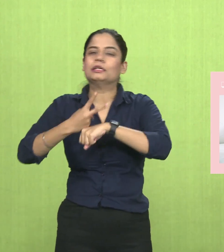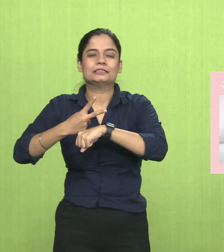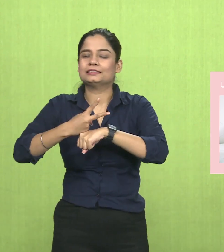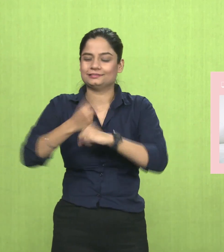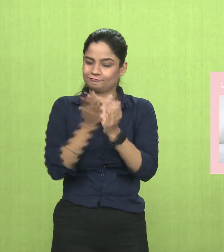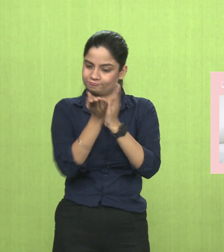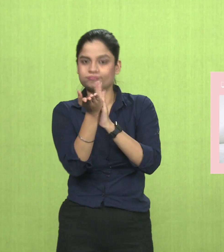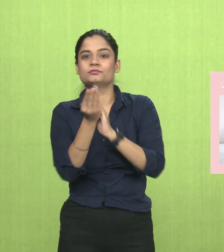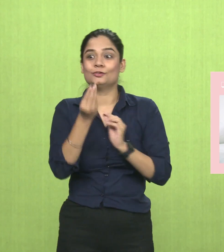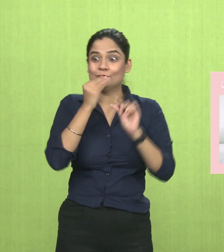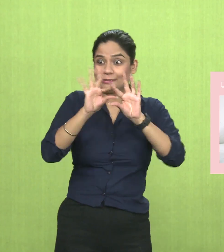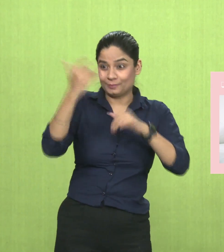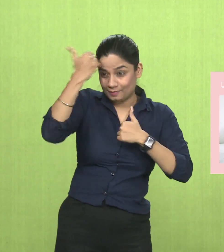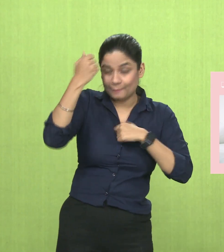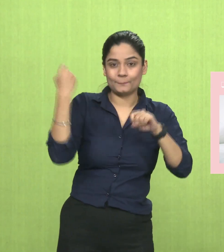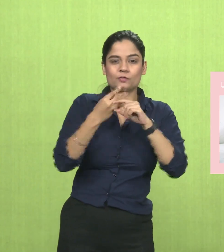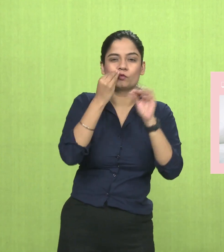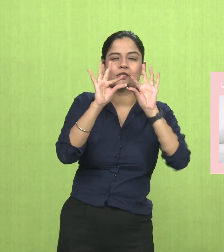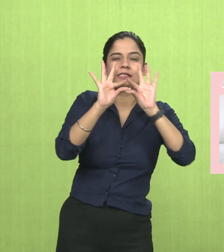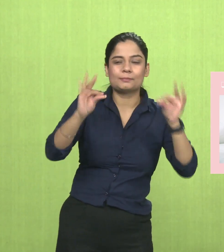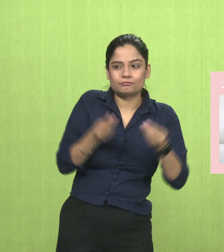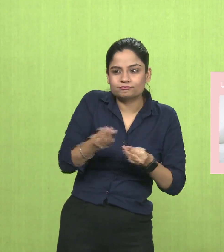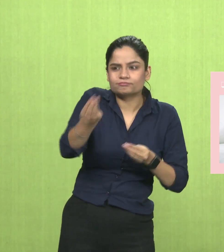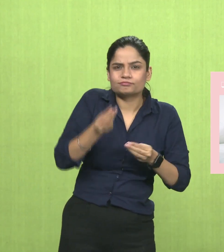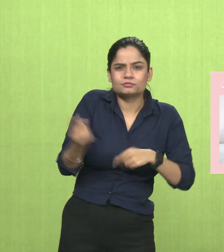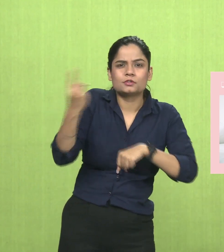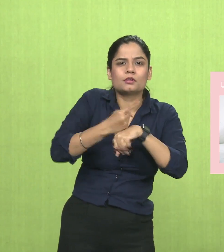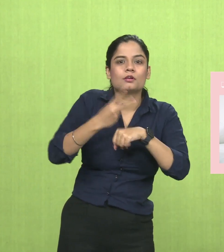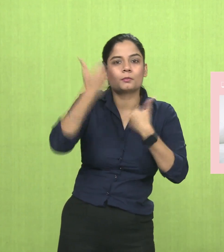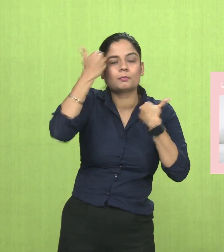So therapeutic diet, simple food facilitates